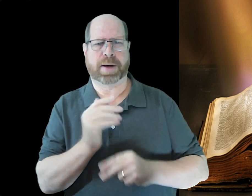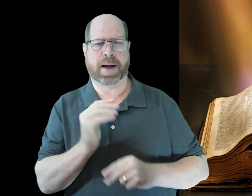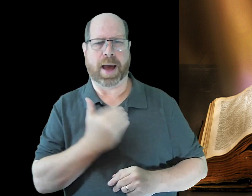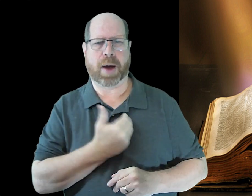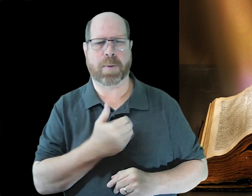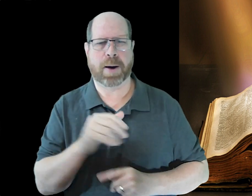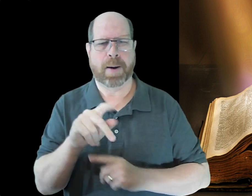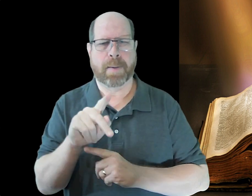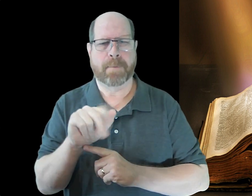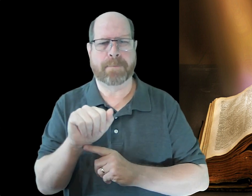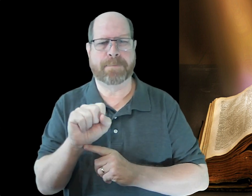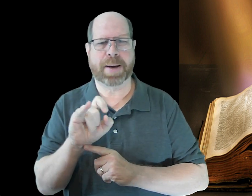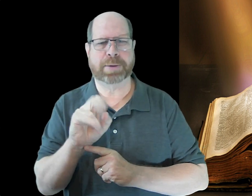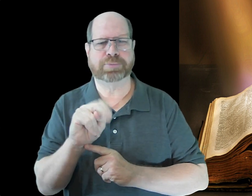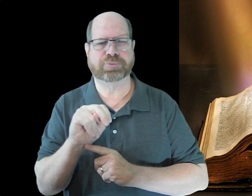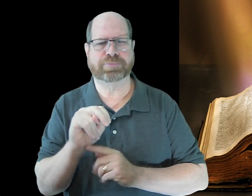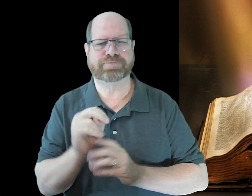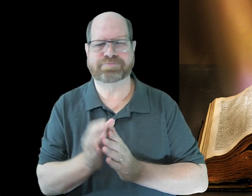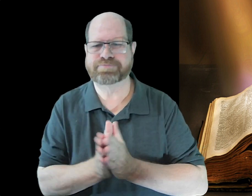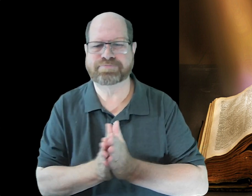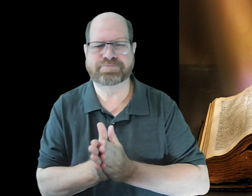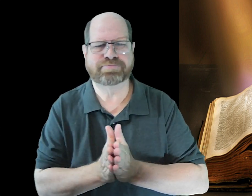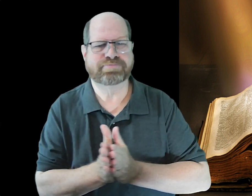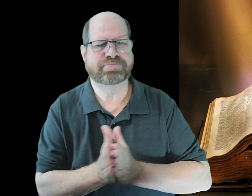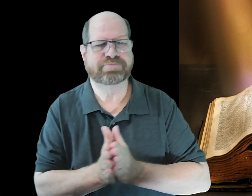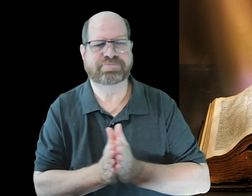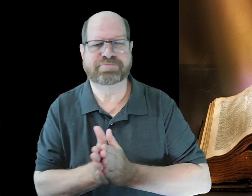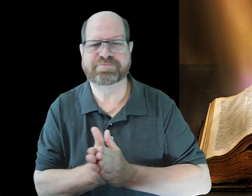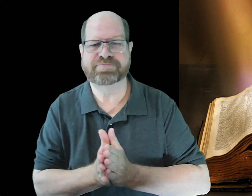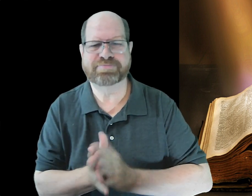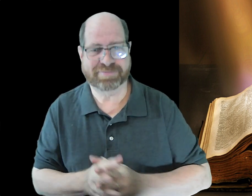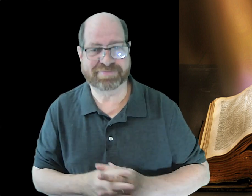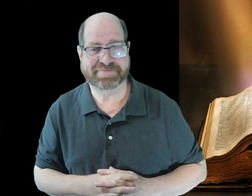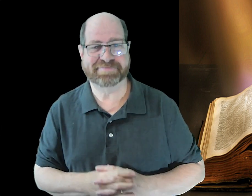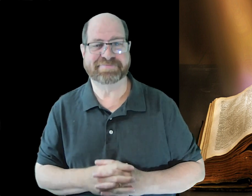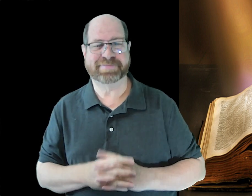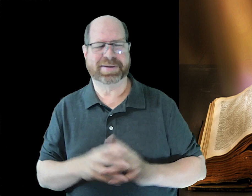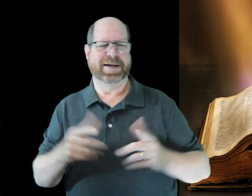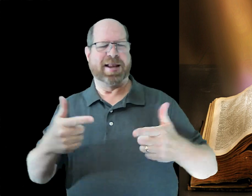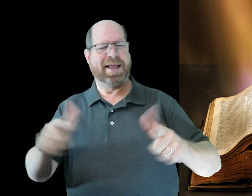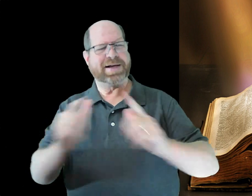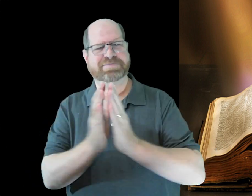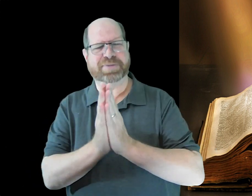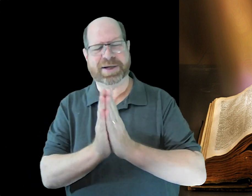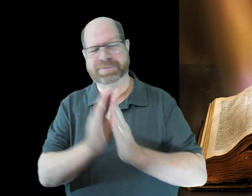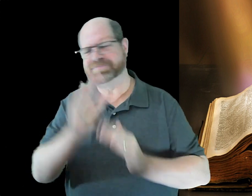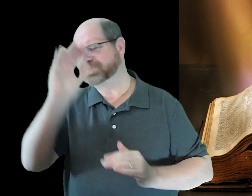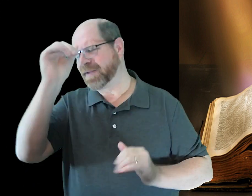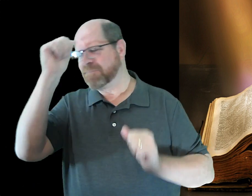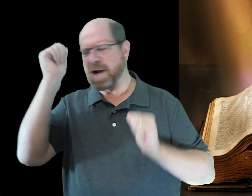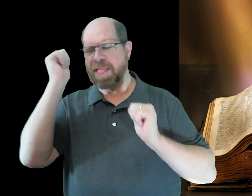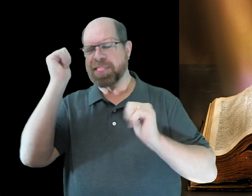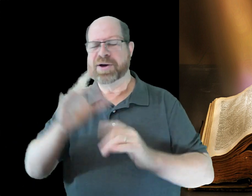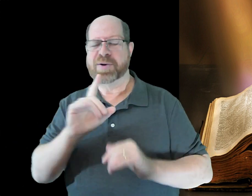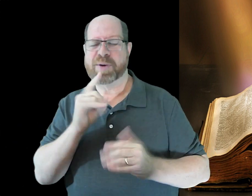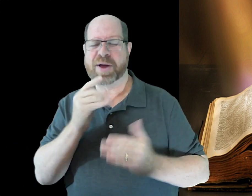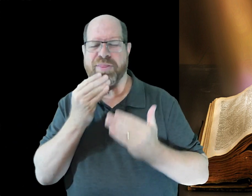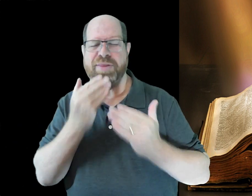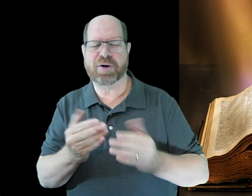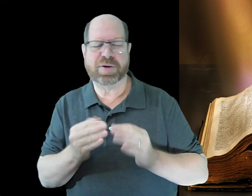While Russia's forces struggle on the battlefield in Ukraine, the attrition against the Russian opposition continues. After Alexei Navalny's